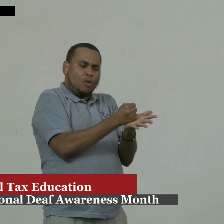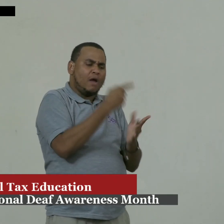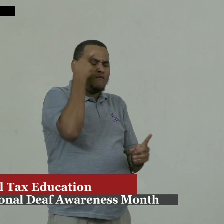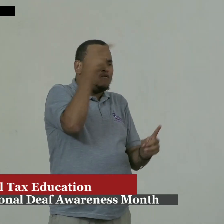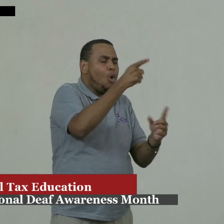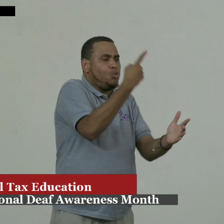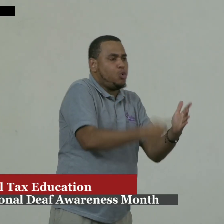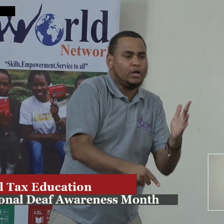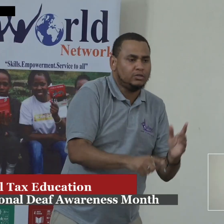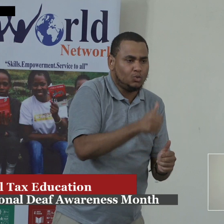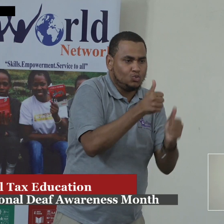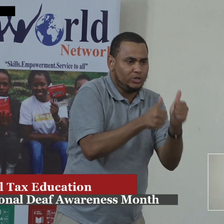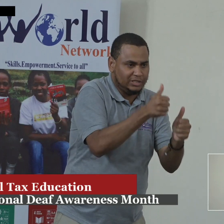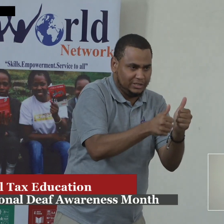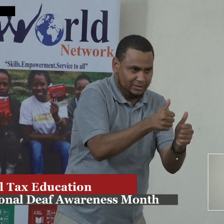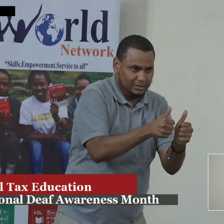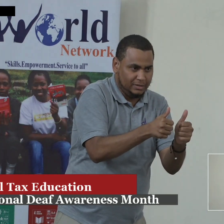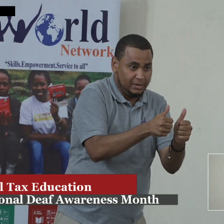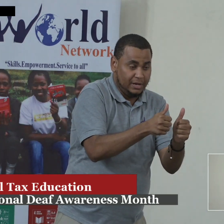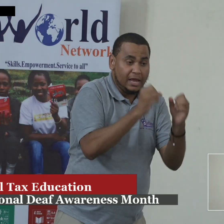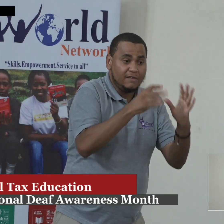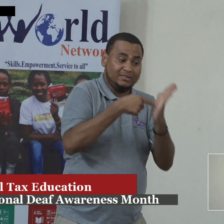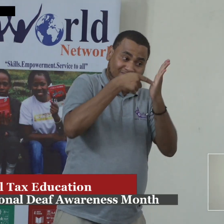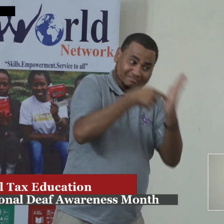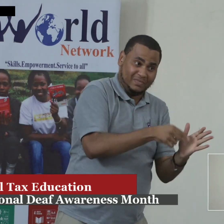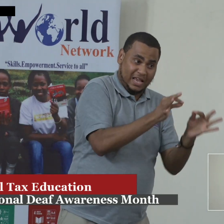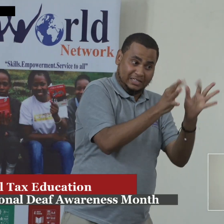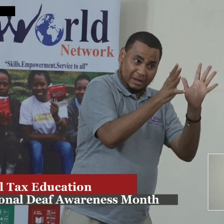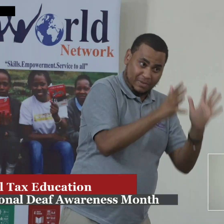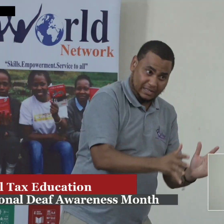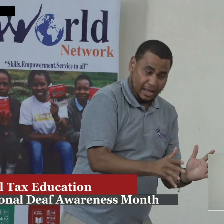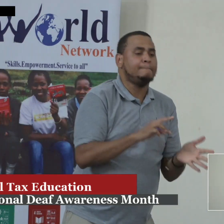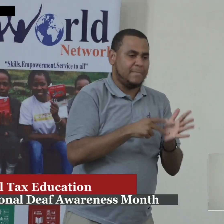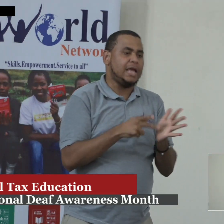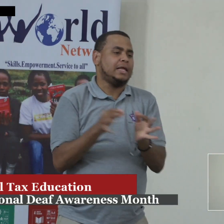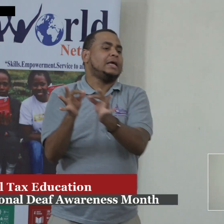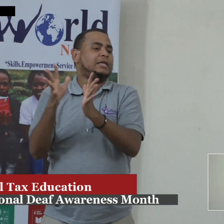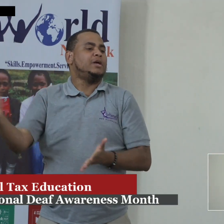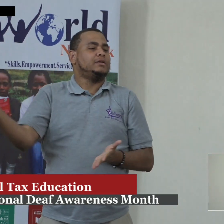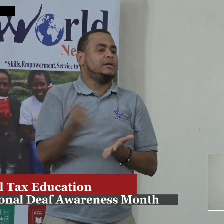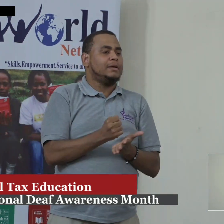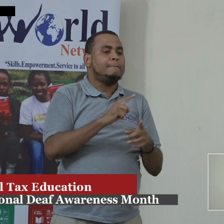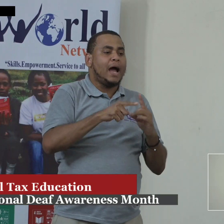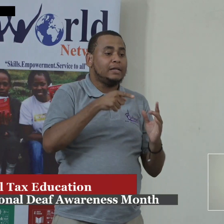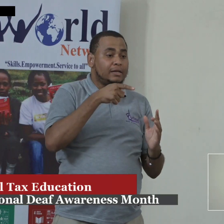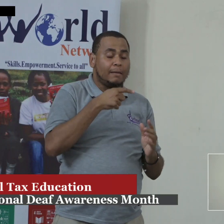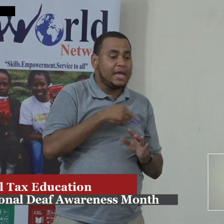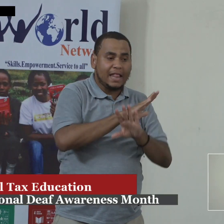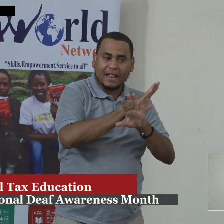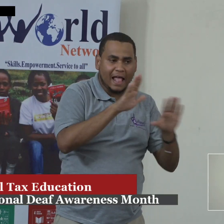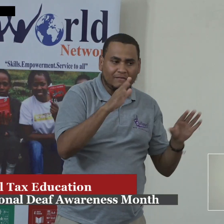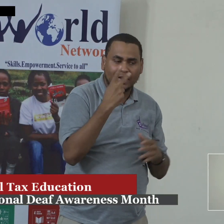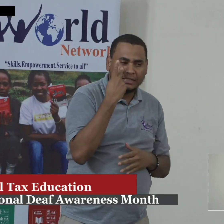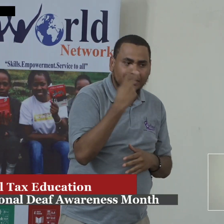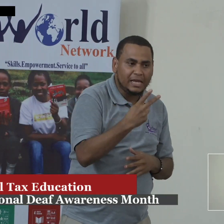or employment for what? Which, is it for interpreters, employment,